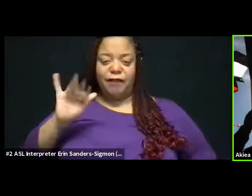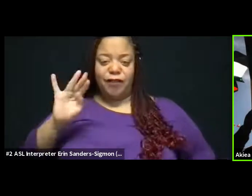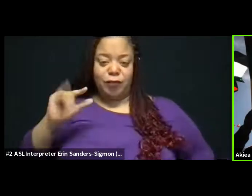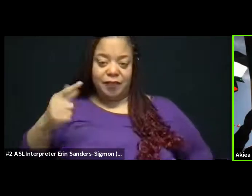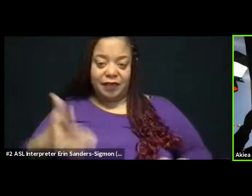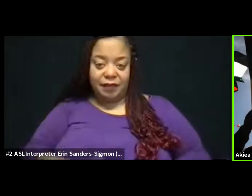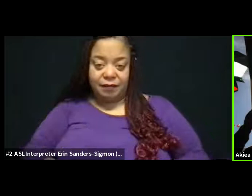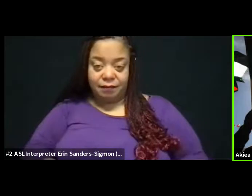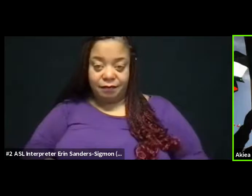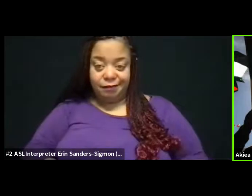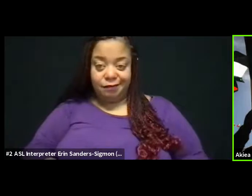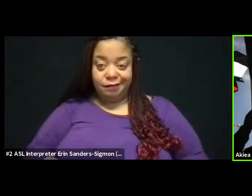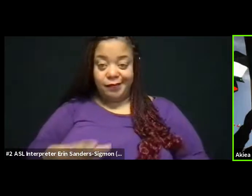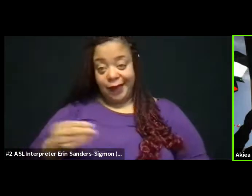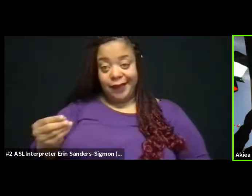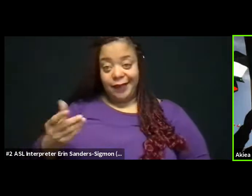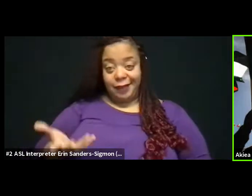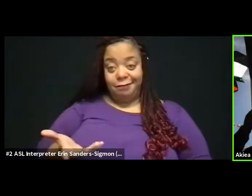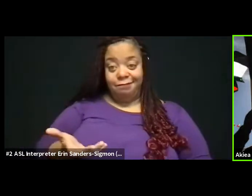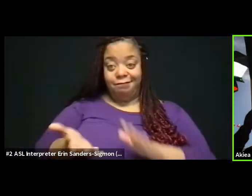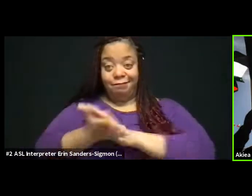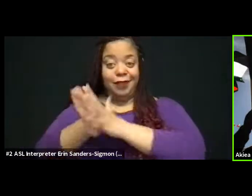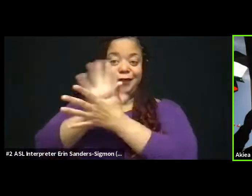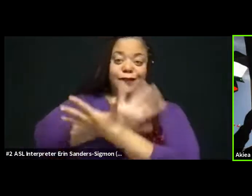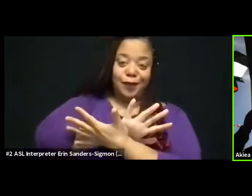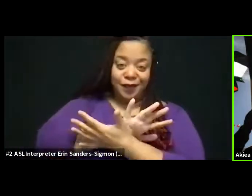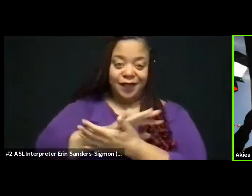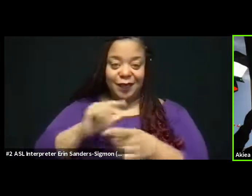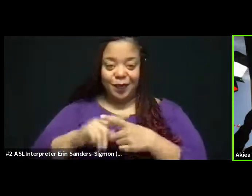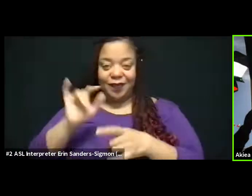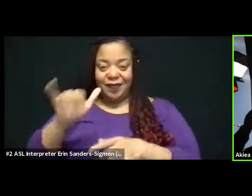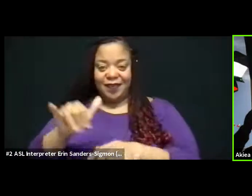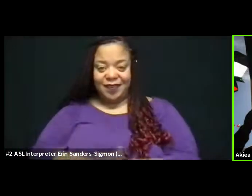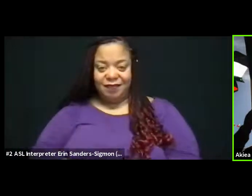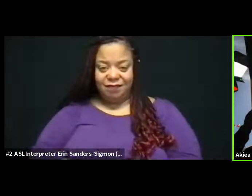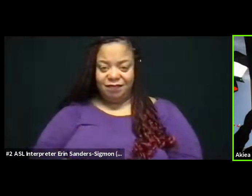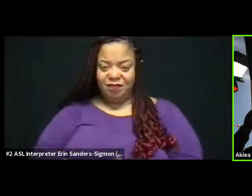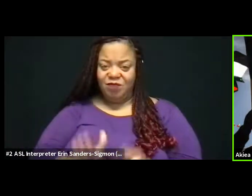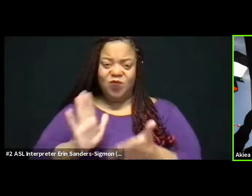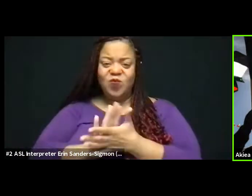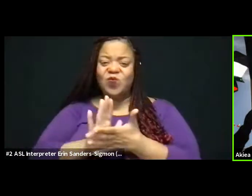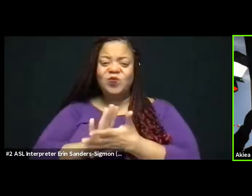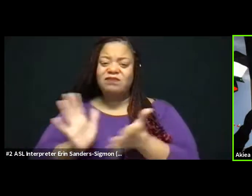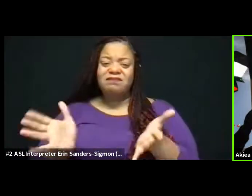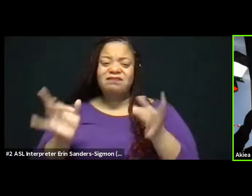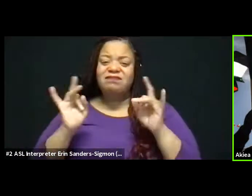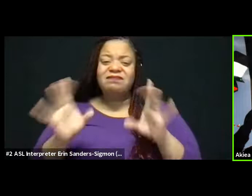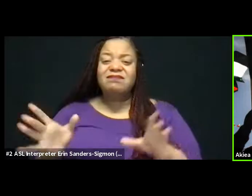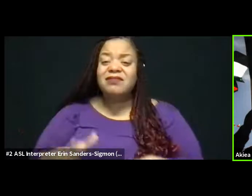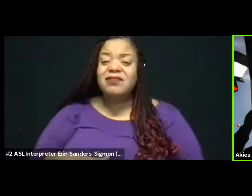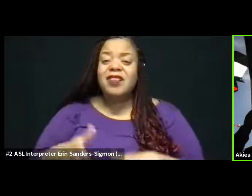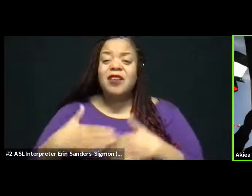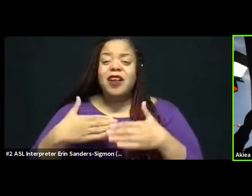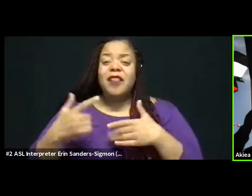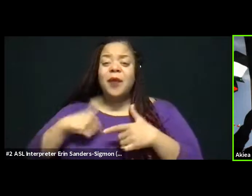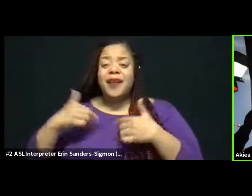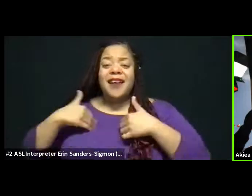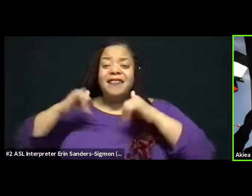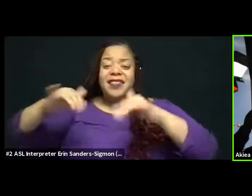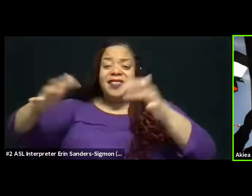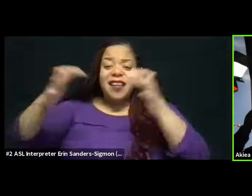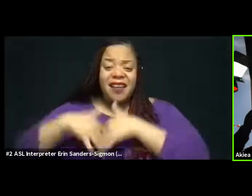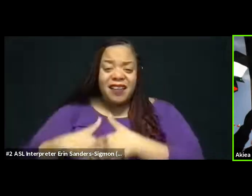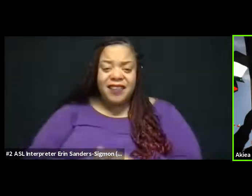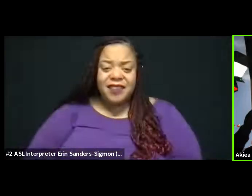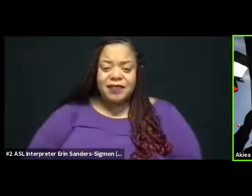whatever we do through an abolitionist praxis has to be life-affirming. And so if I know the what's